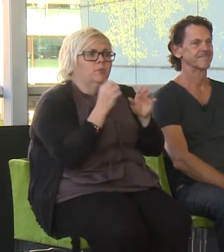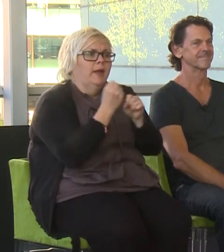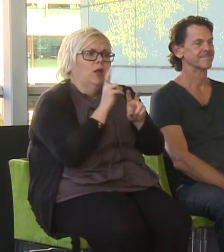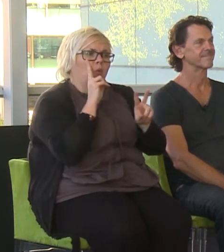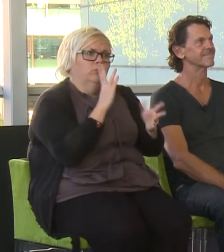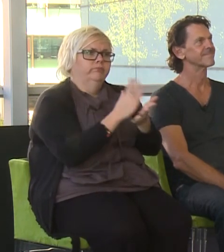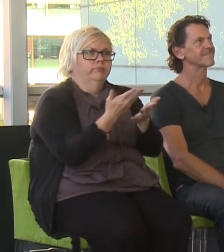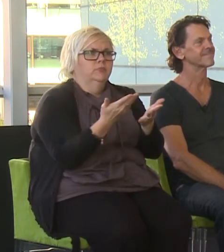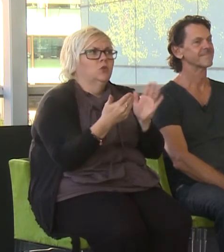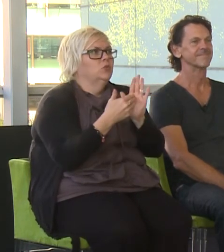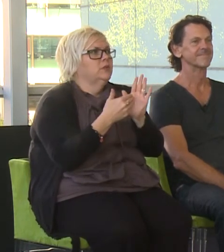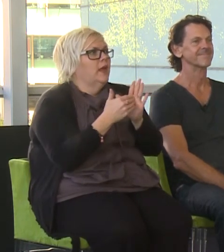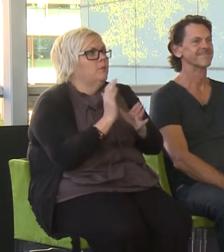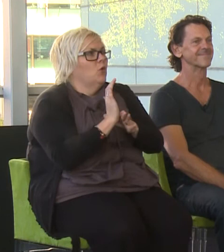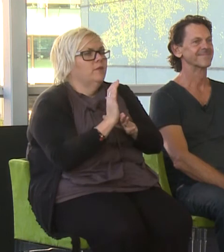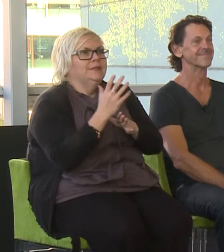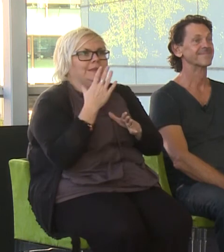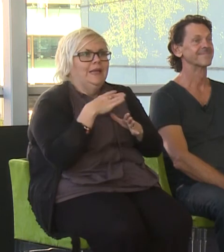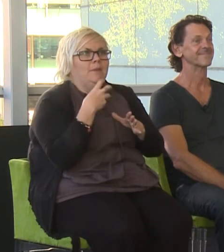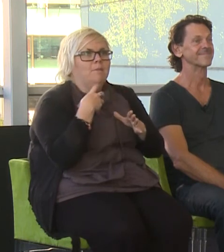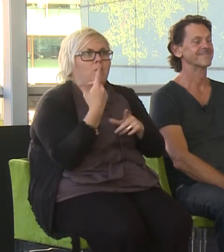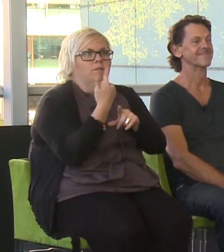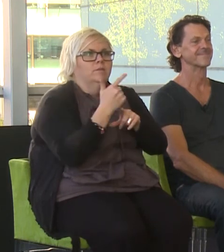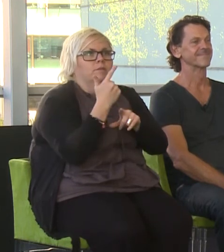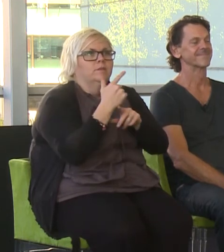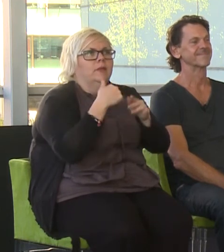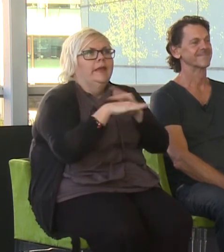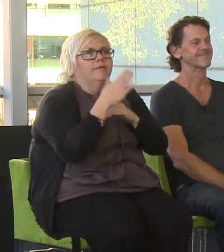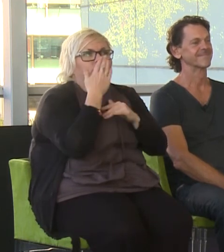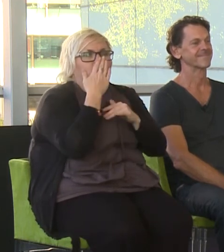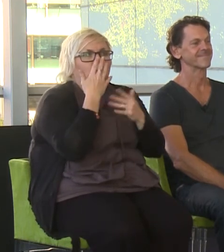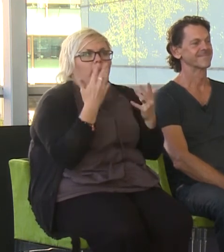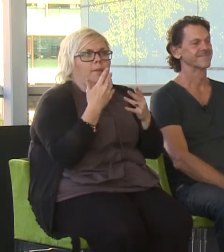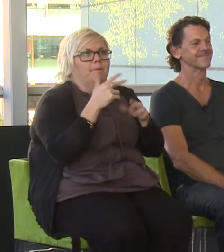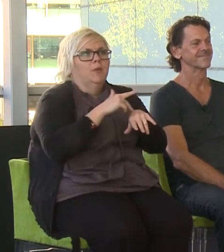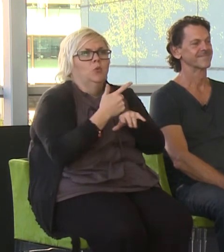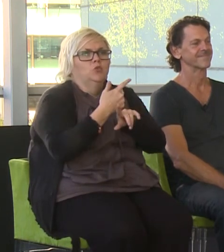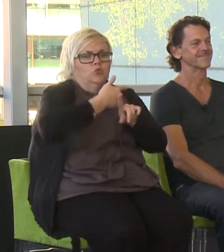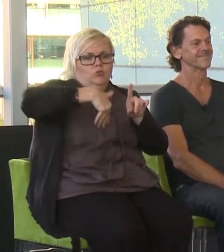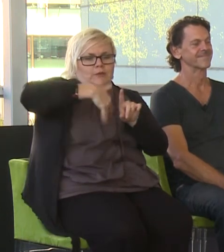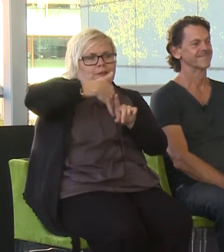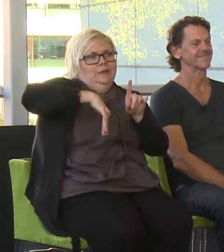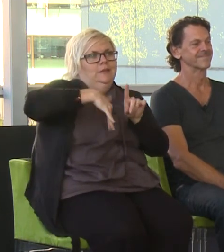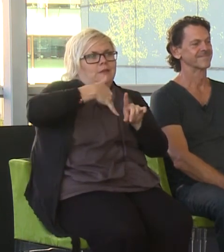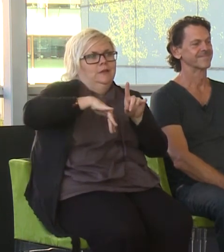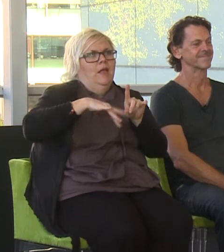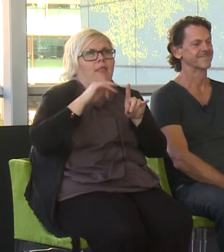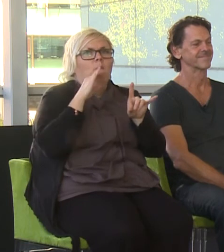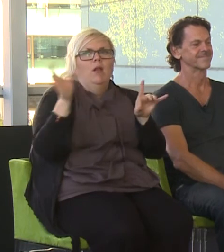So today, films rely more and more on shooting in front of a blue screen, with the background painted in at a later